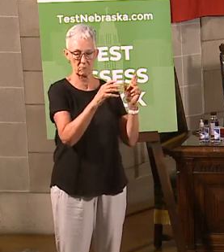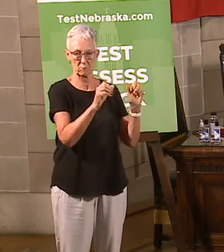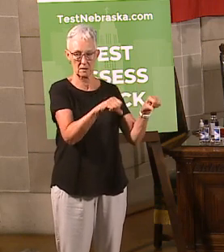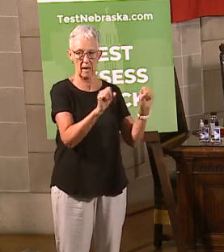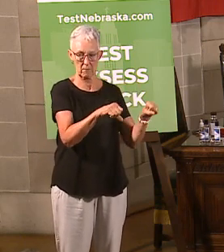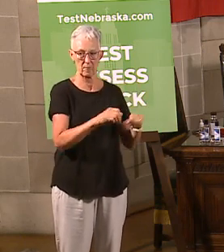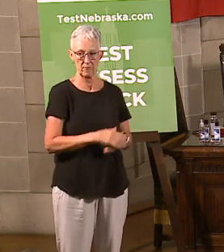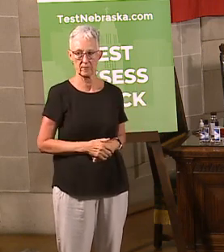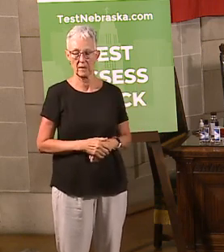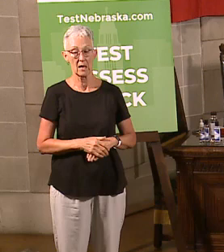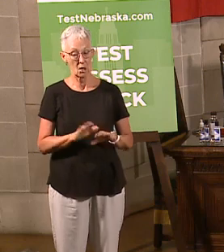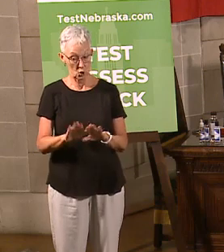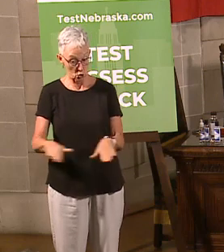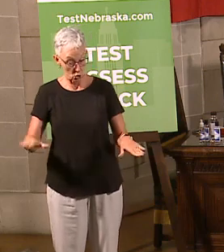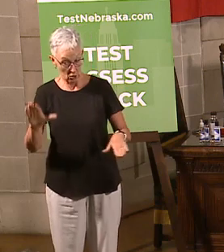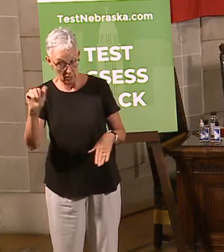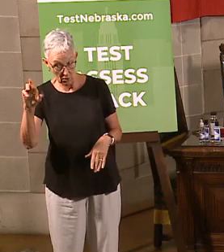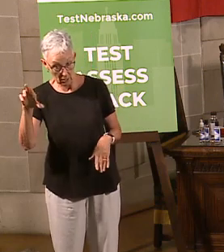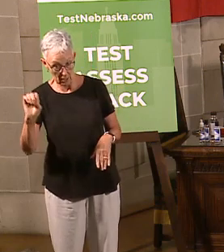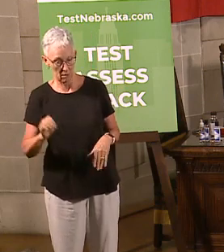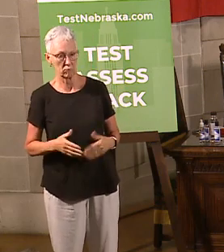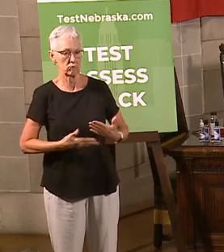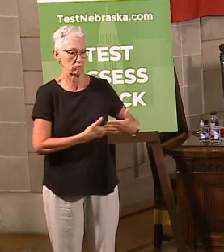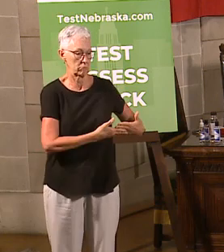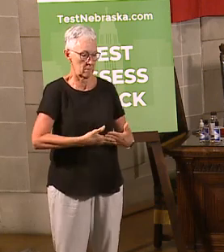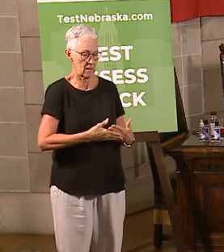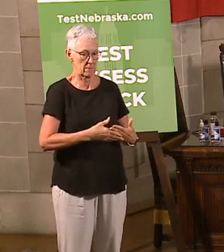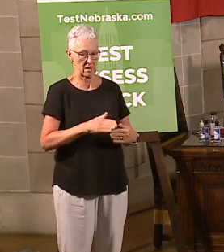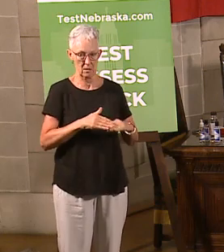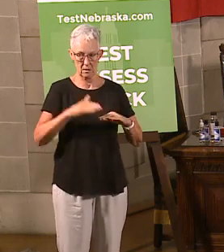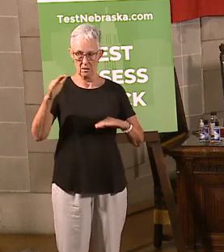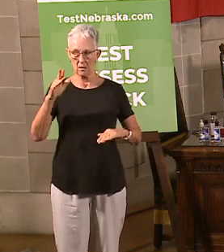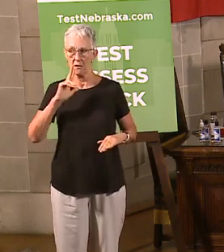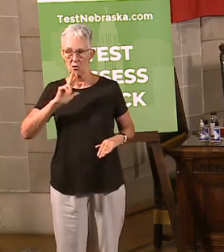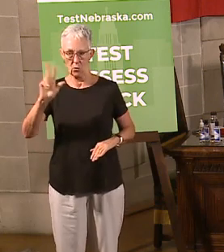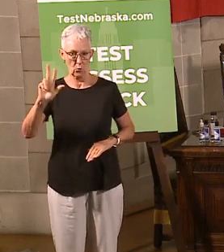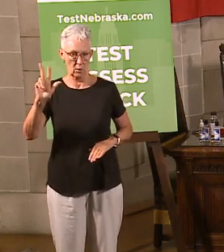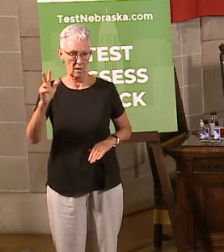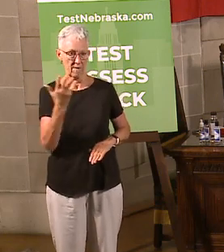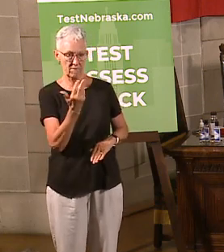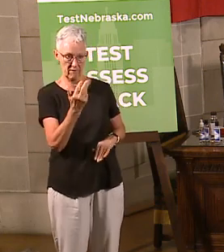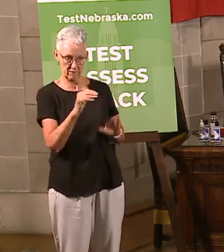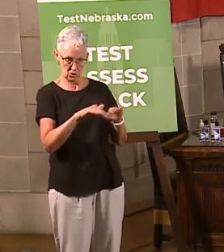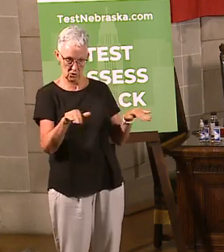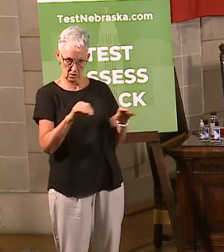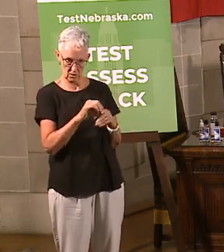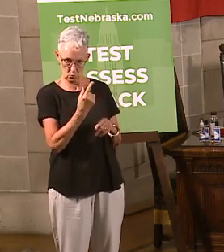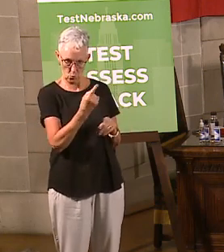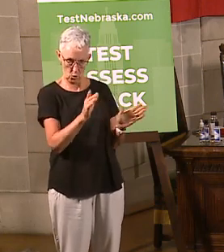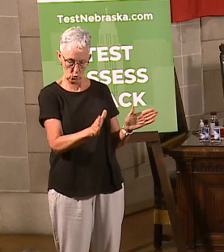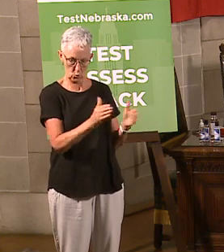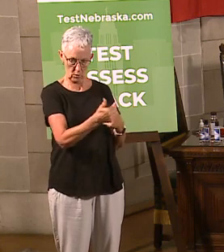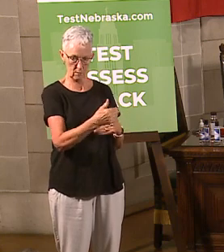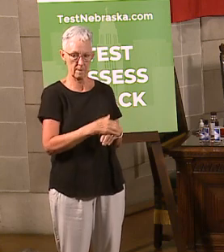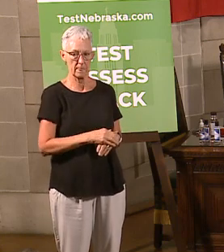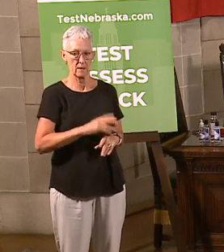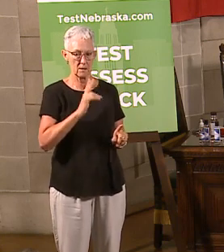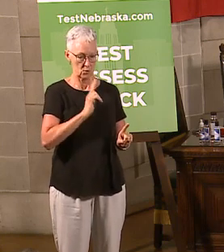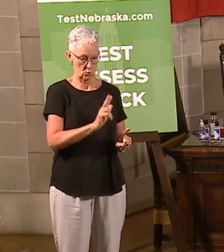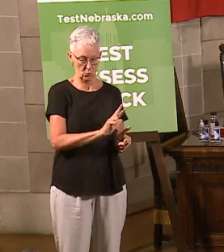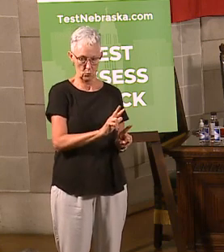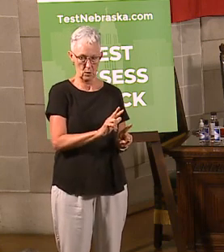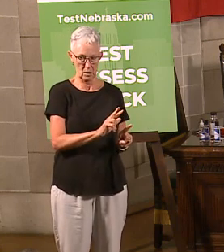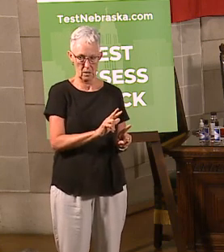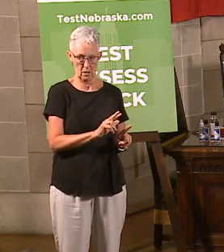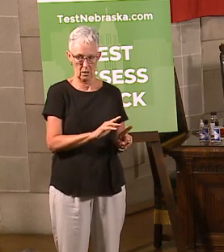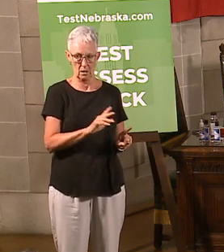limited to the following numbers. Infants to 3 years old, 15 children per room. 3-year-olds to 3-year-olds will be 20